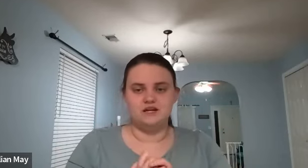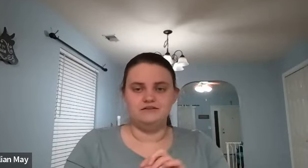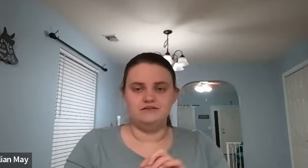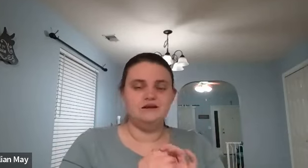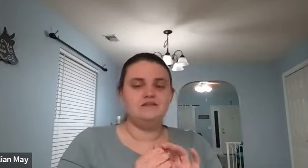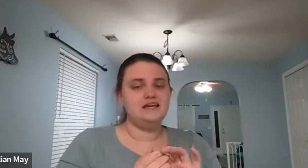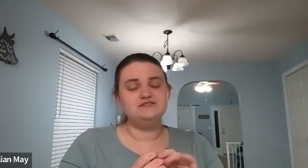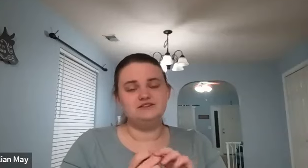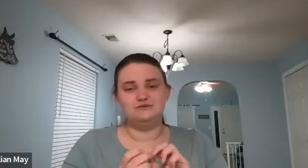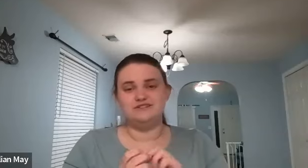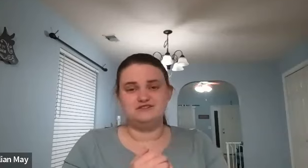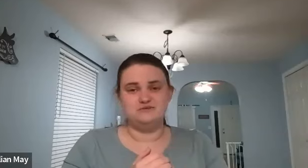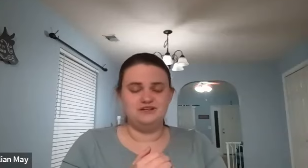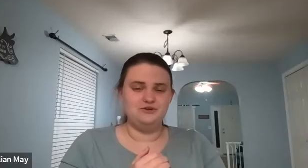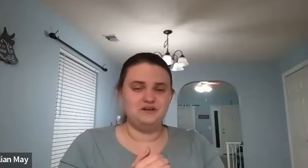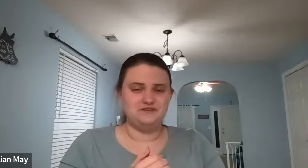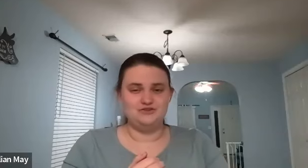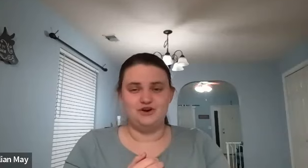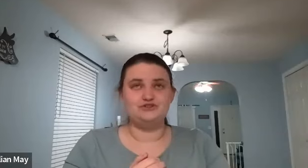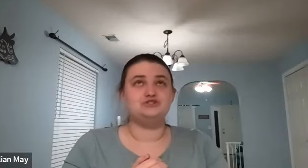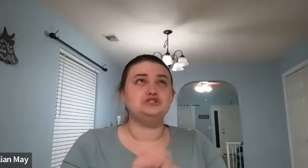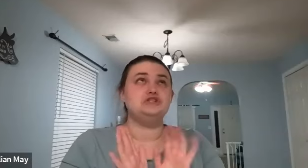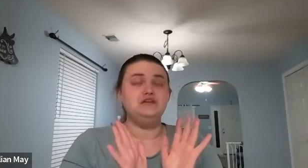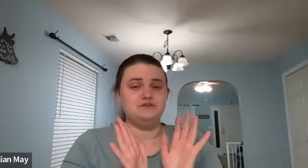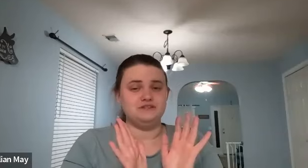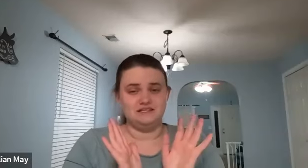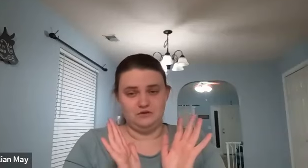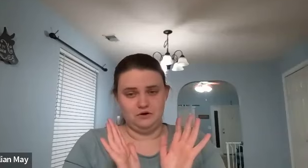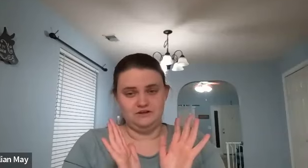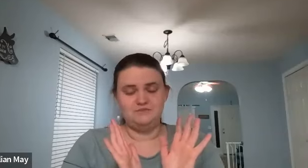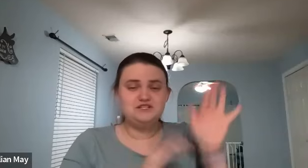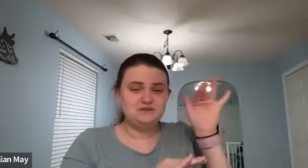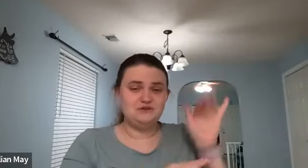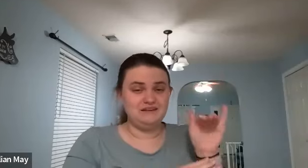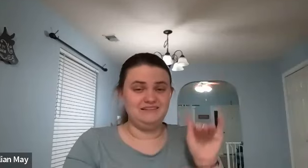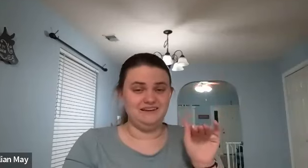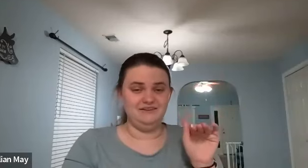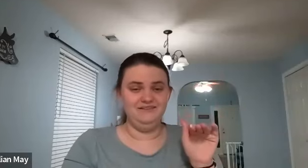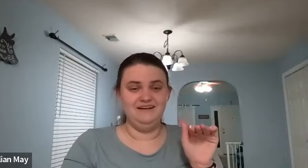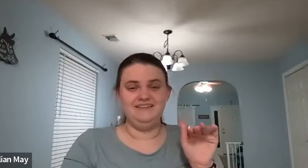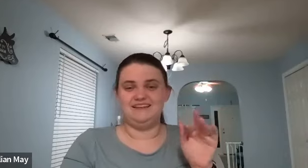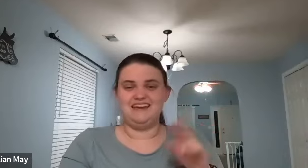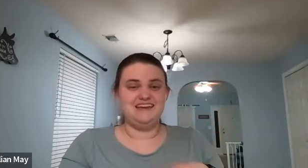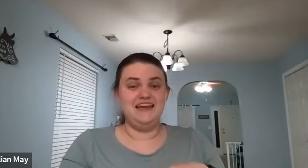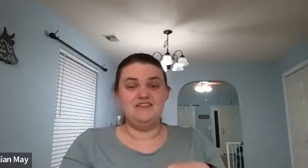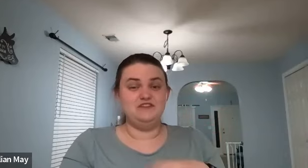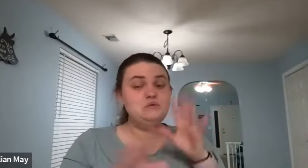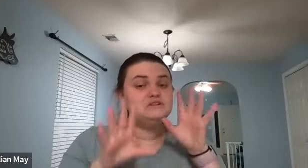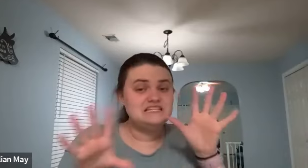Their ASL Nooks one's also really cute because their daughters are just the cutest things in the world, especially when they're really little. Like you will